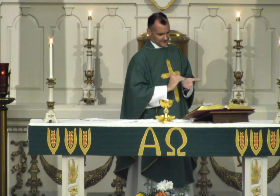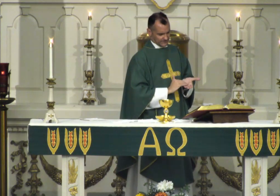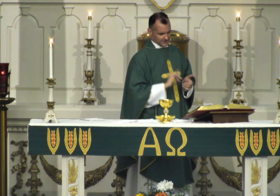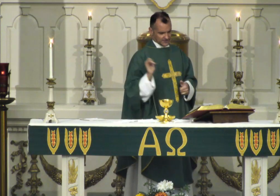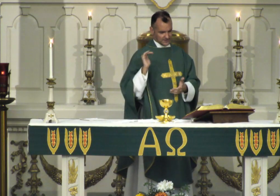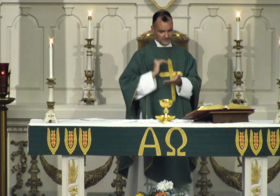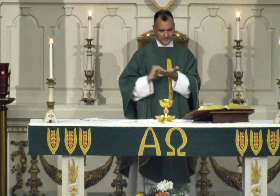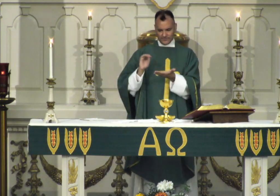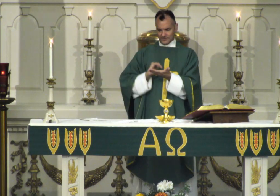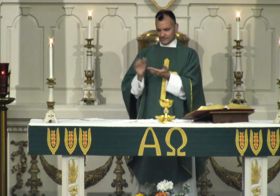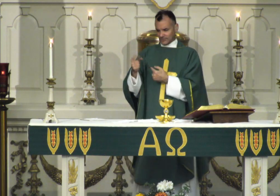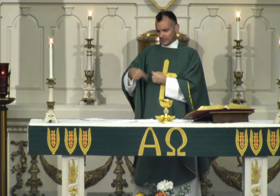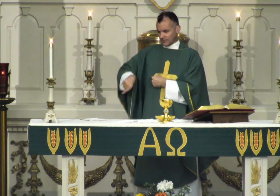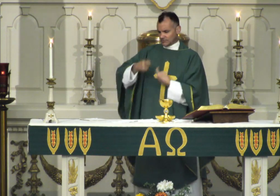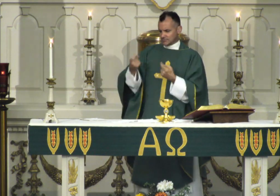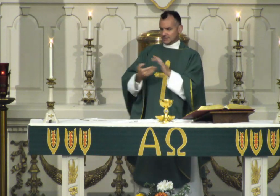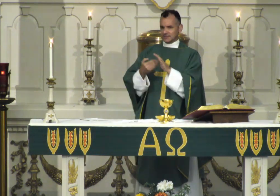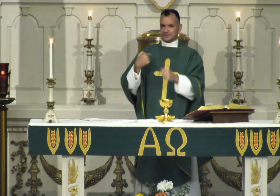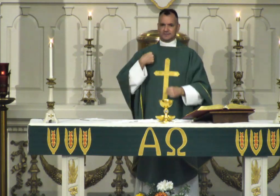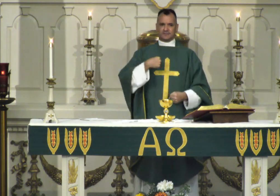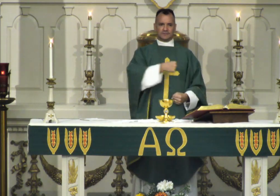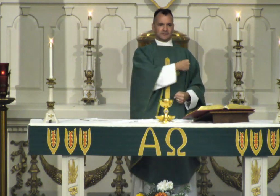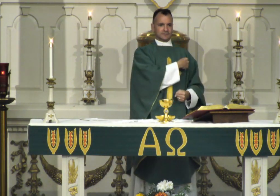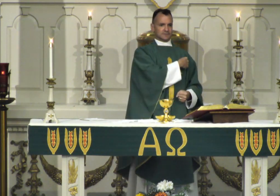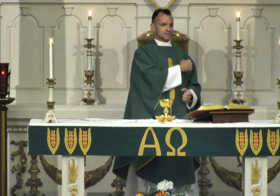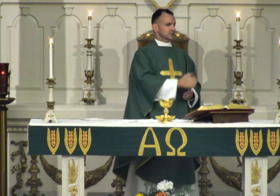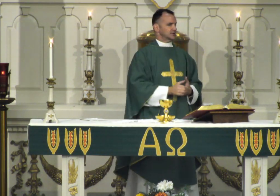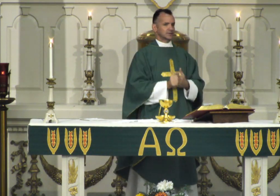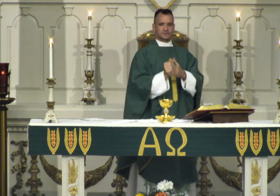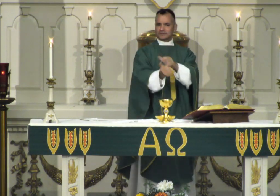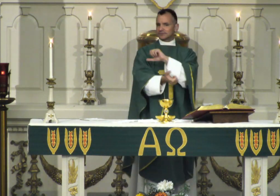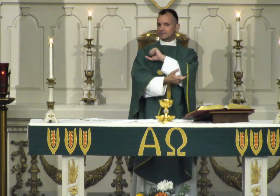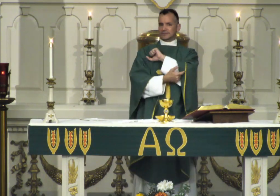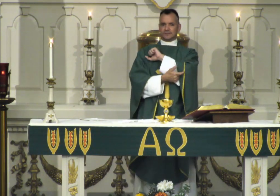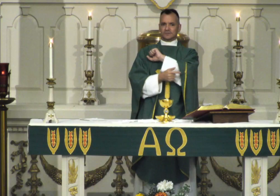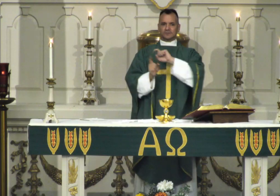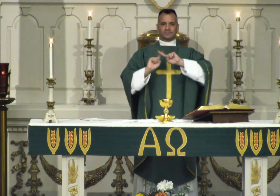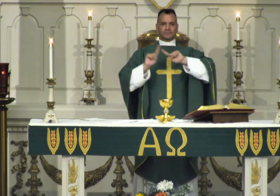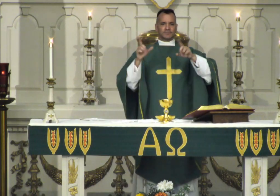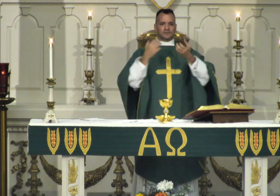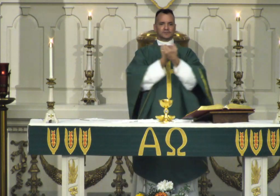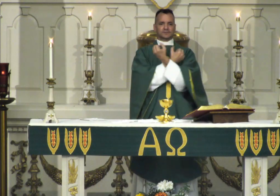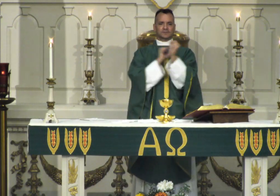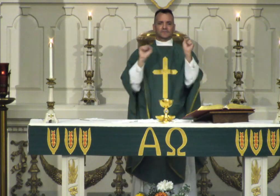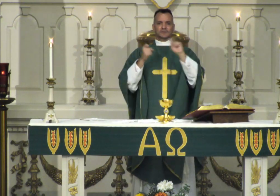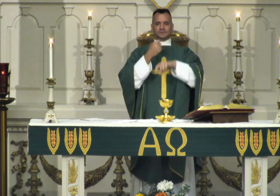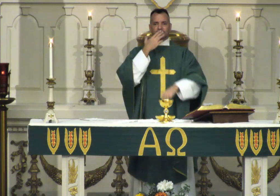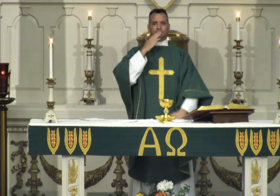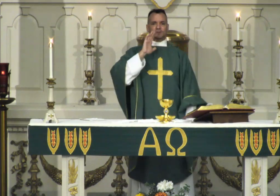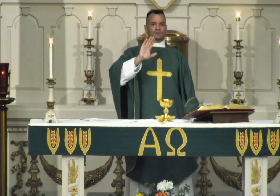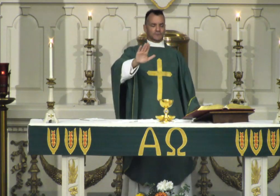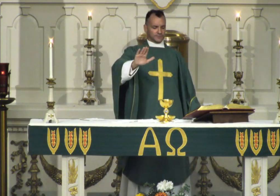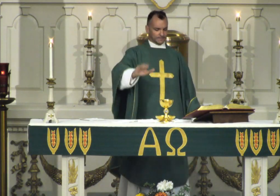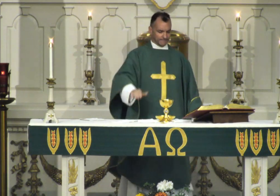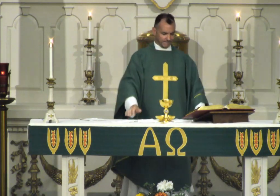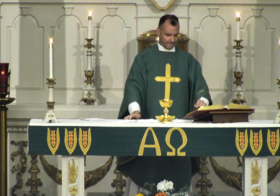us. And lead us not into temptation, but deliver us from evil.